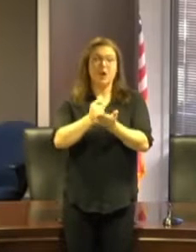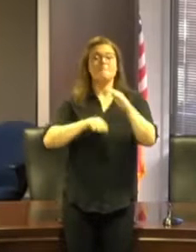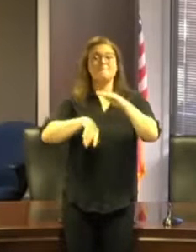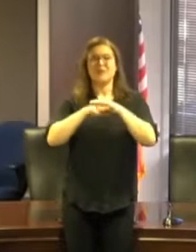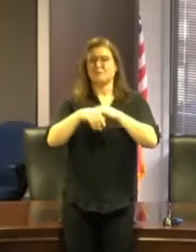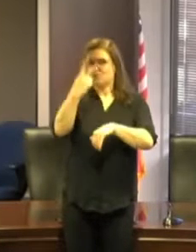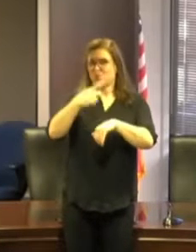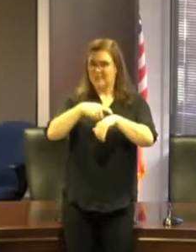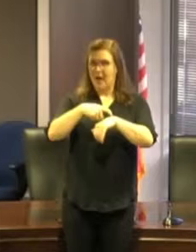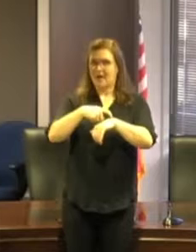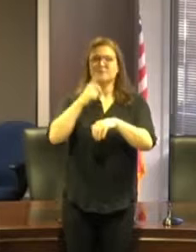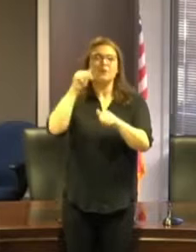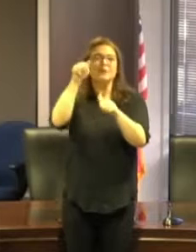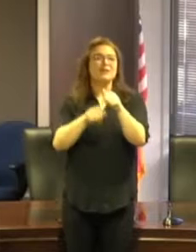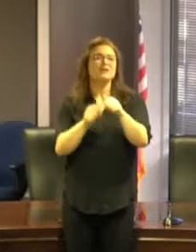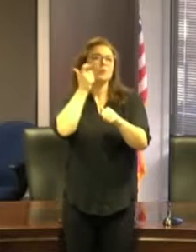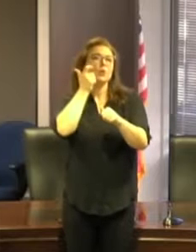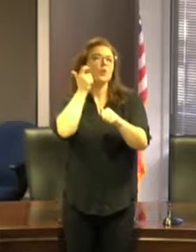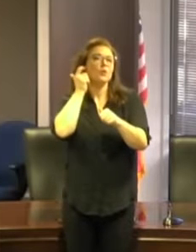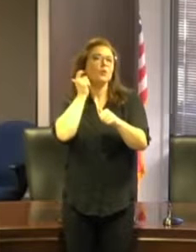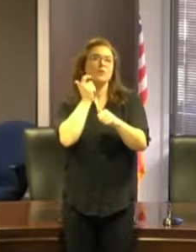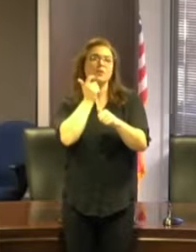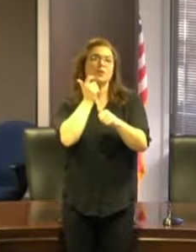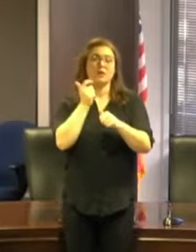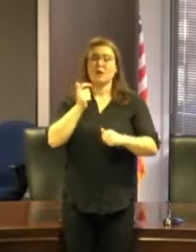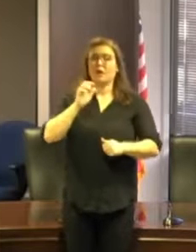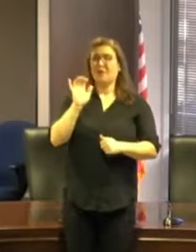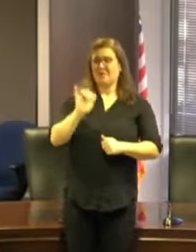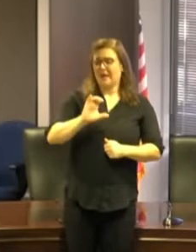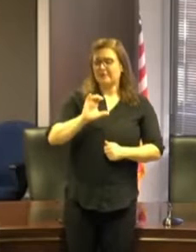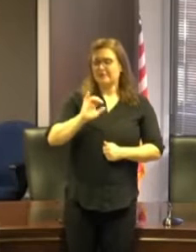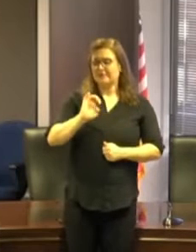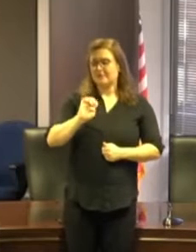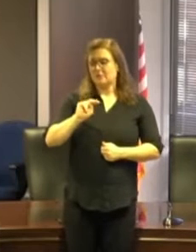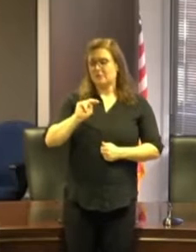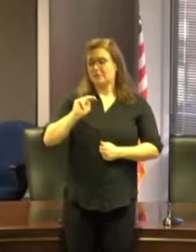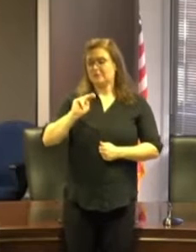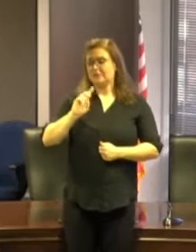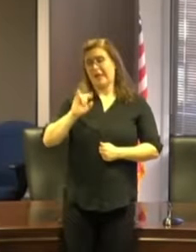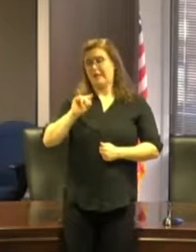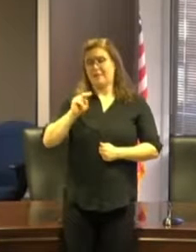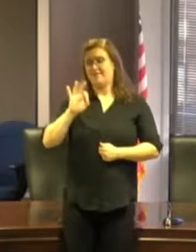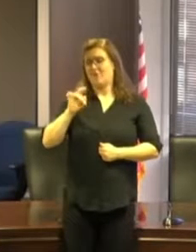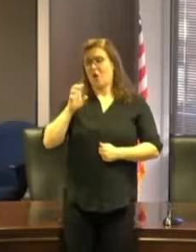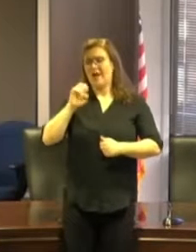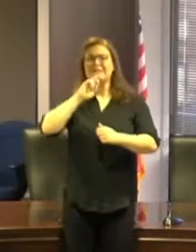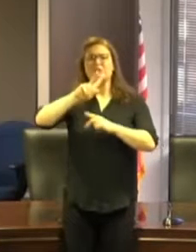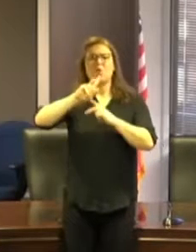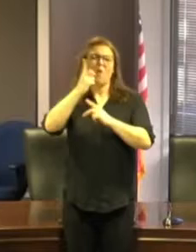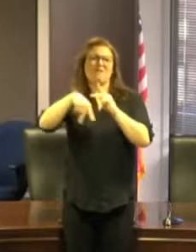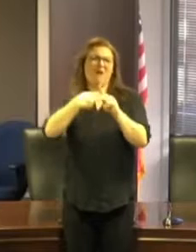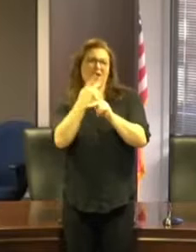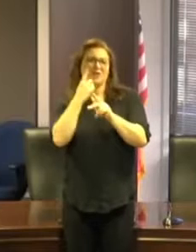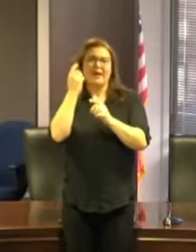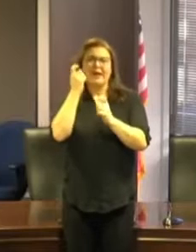per 2. Silver diamide fluoride is a type of fluoride varnish that can be applied immediately to stop cavities